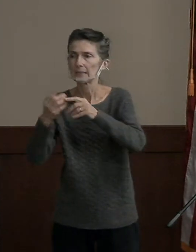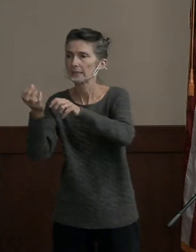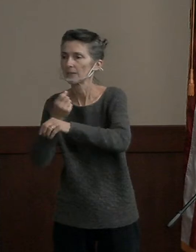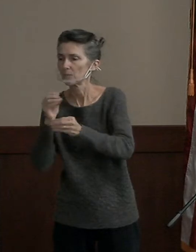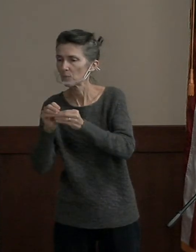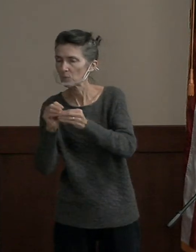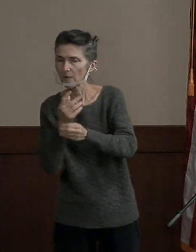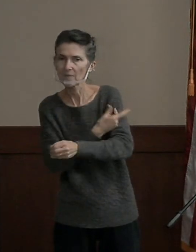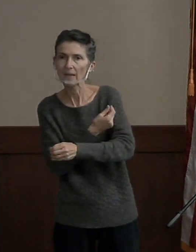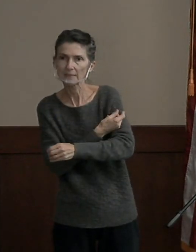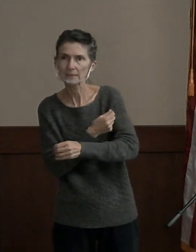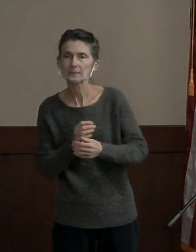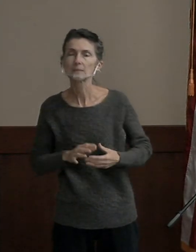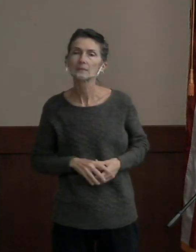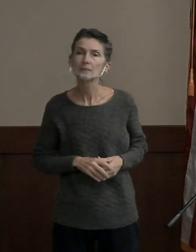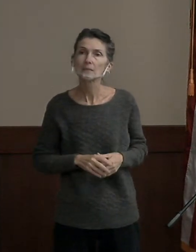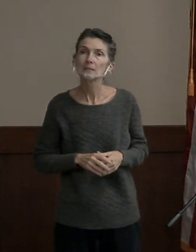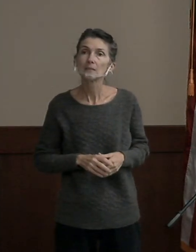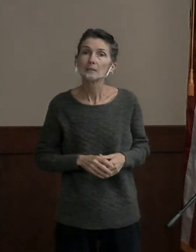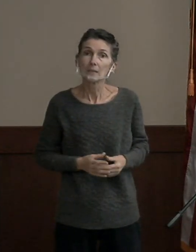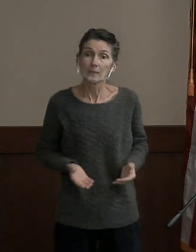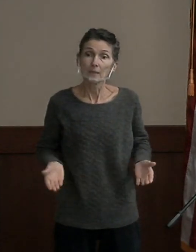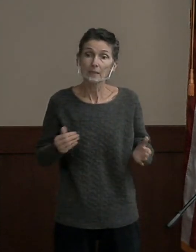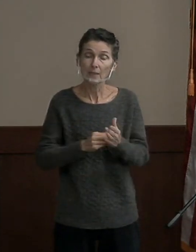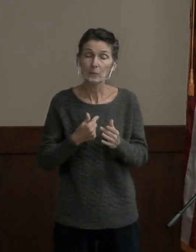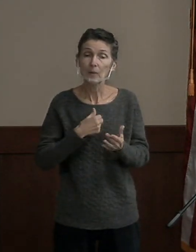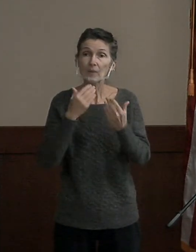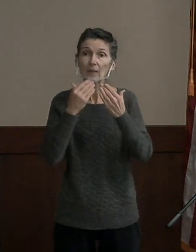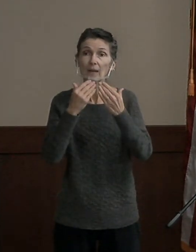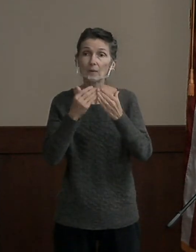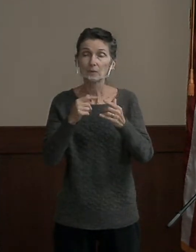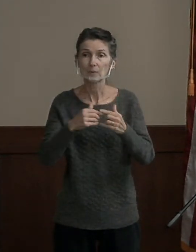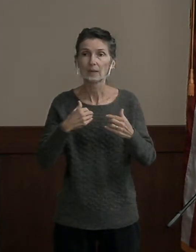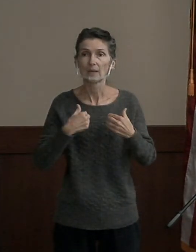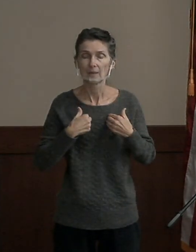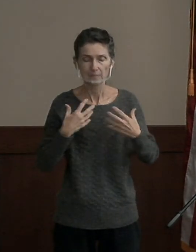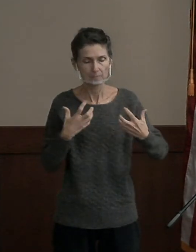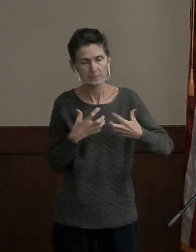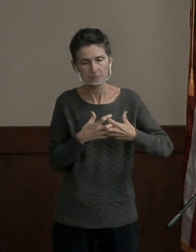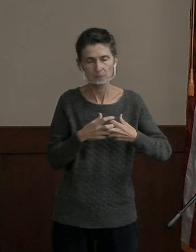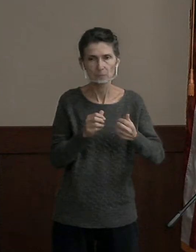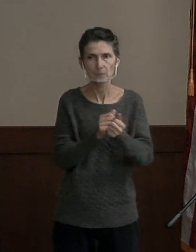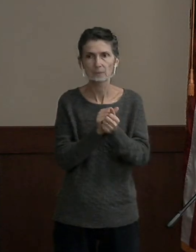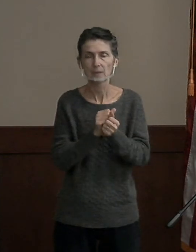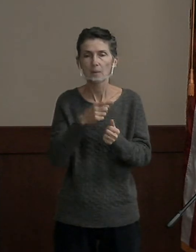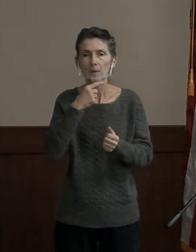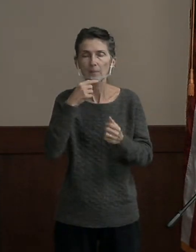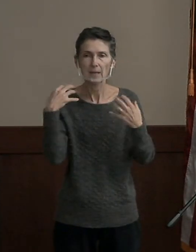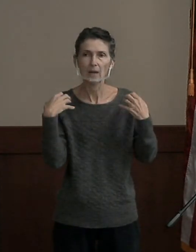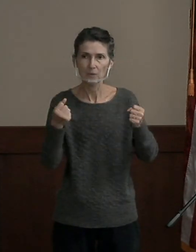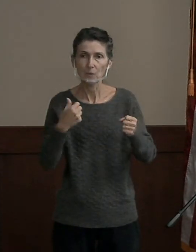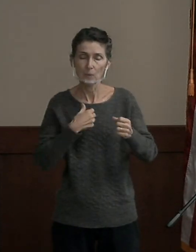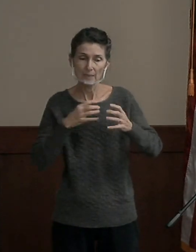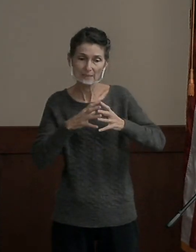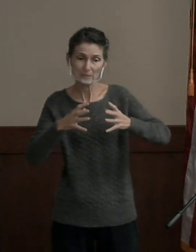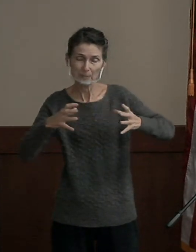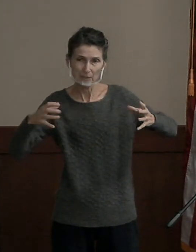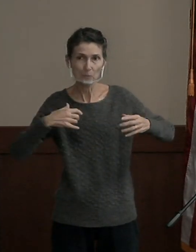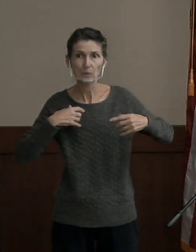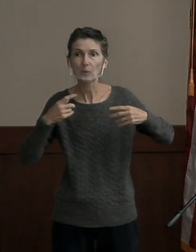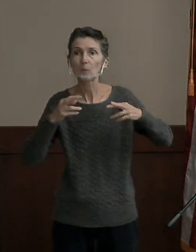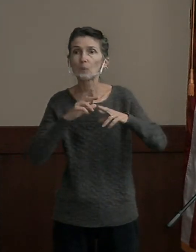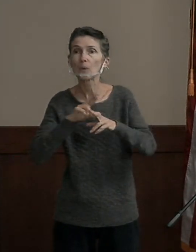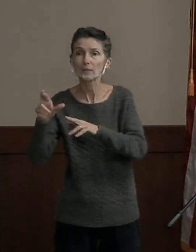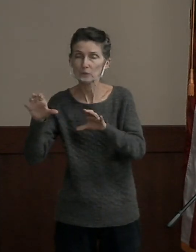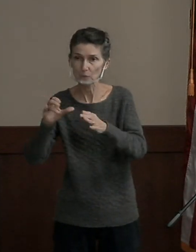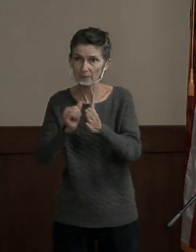vaccines are available. Again, we're thankful to have the partnership with the Department of Health to make this work. And as we expand, we're ready to do that,